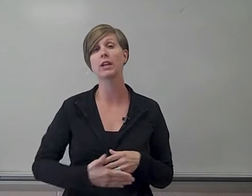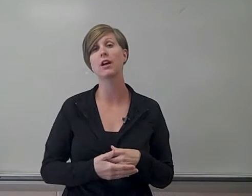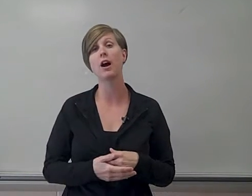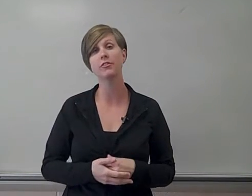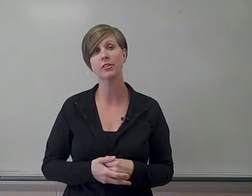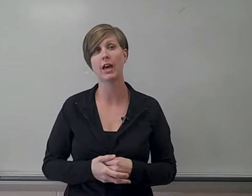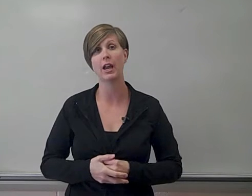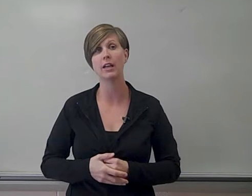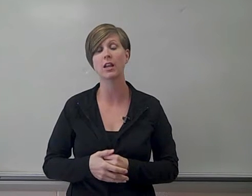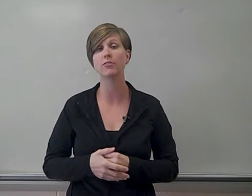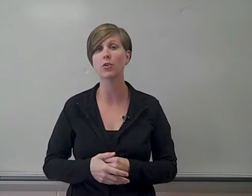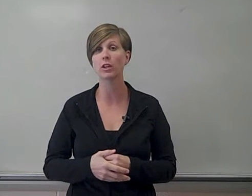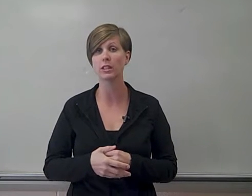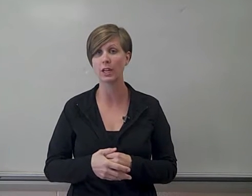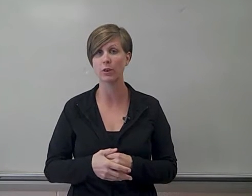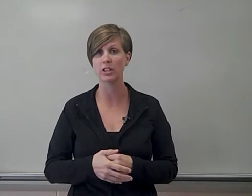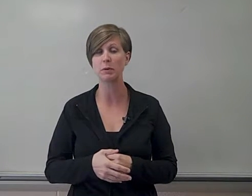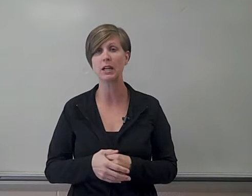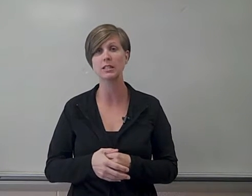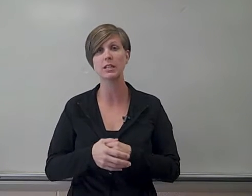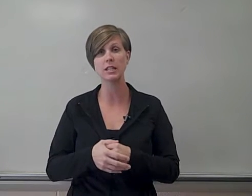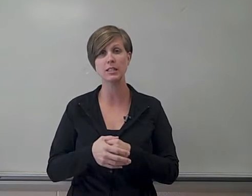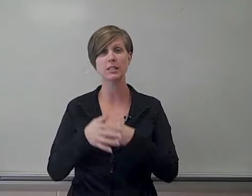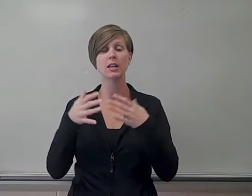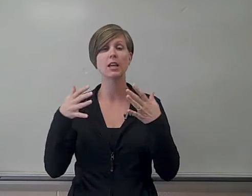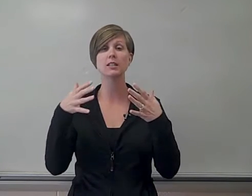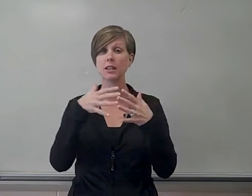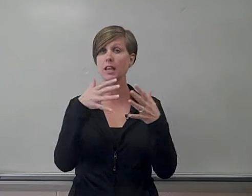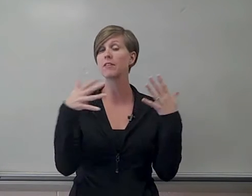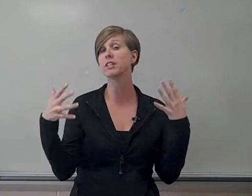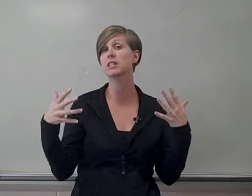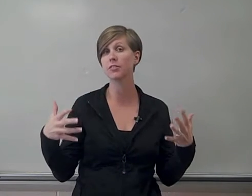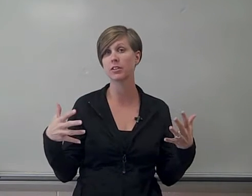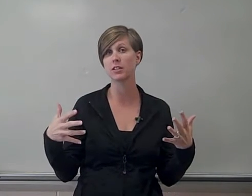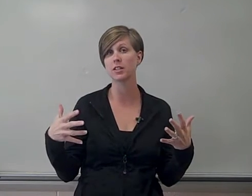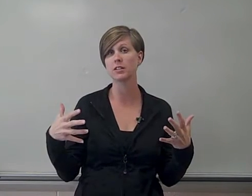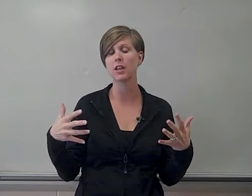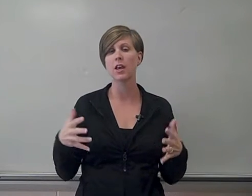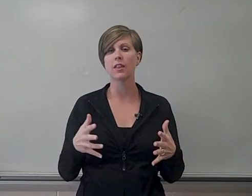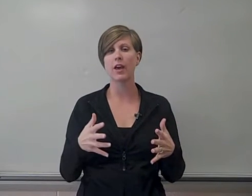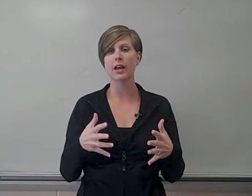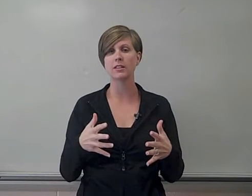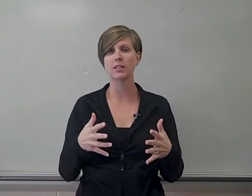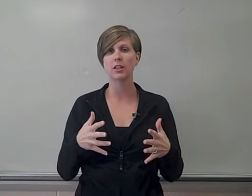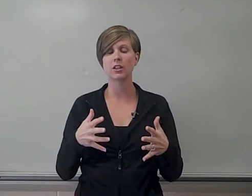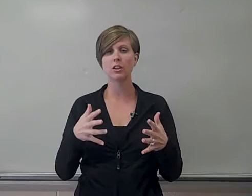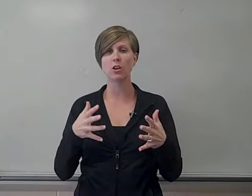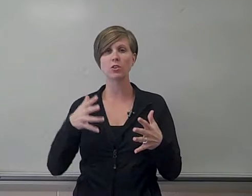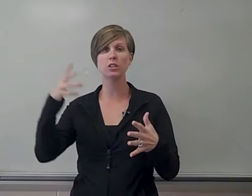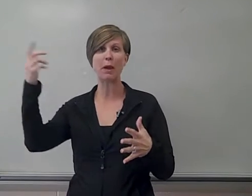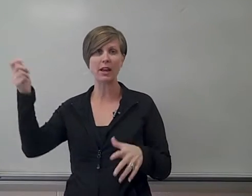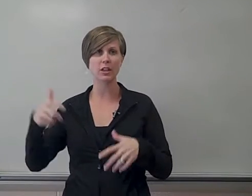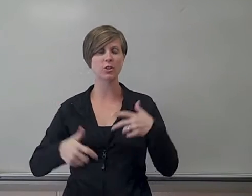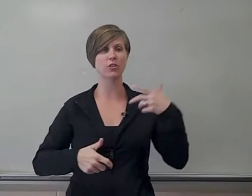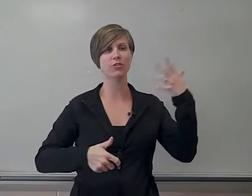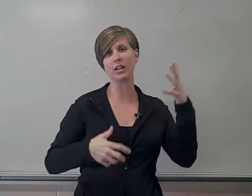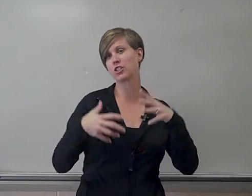can offer that as a foreign language, because it does have the differences that, you know, Spanish or French